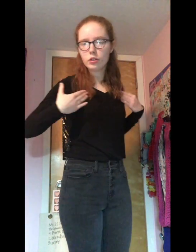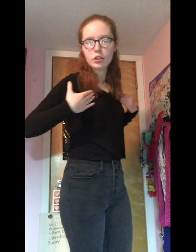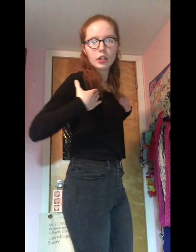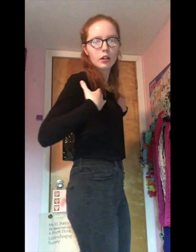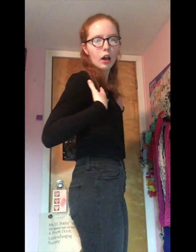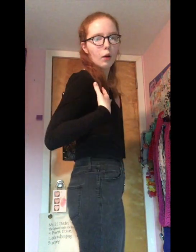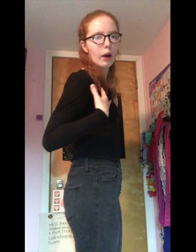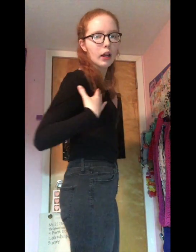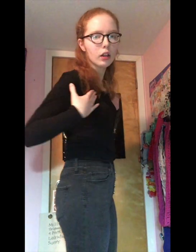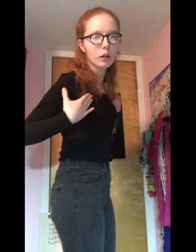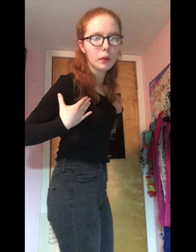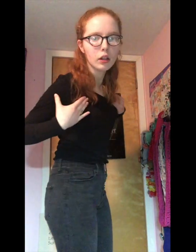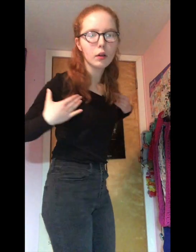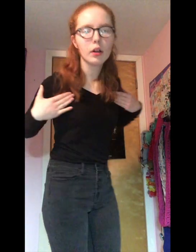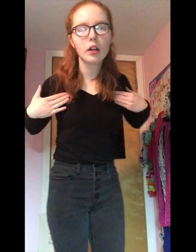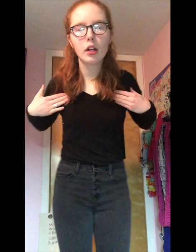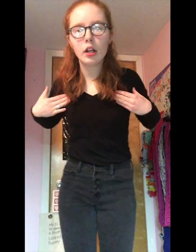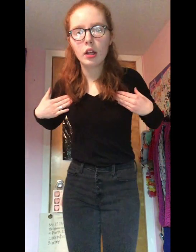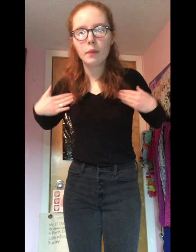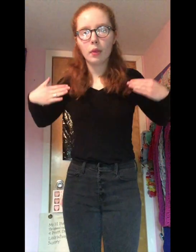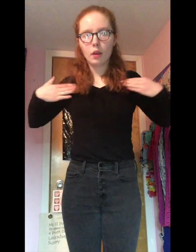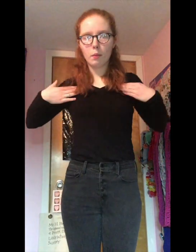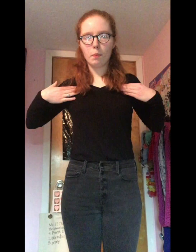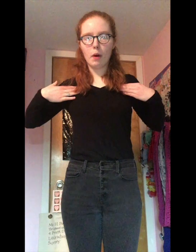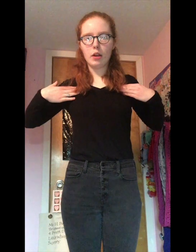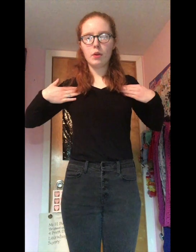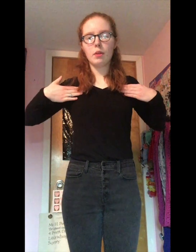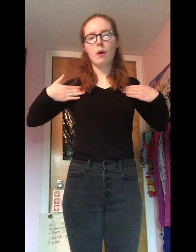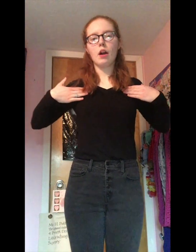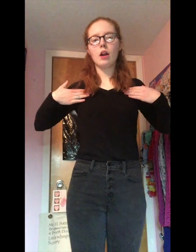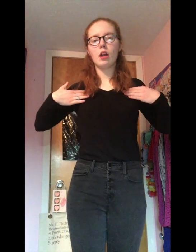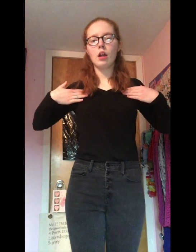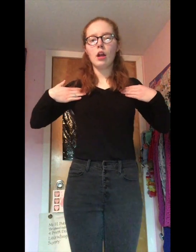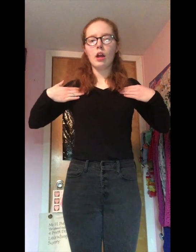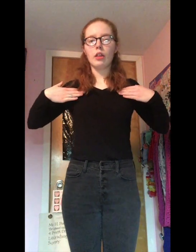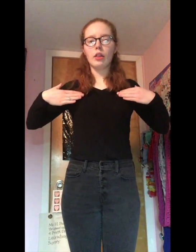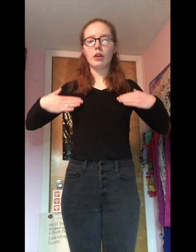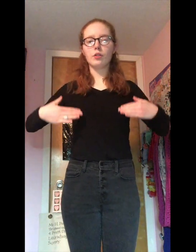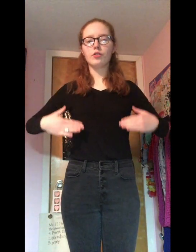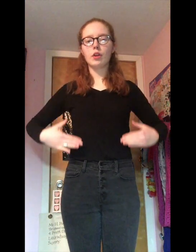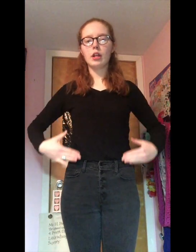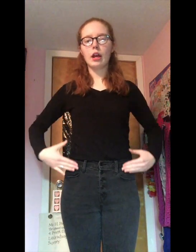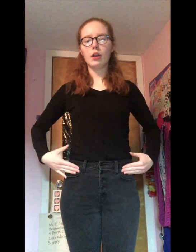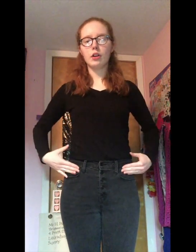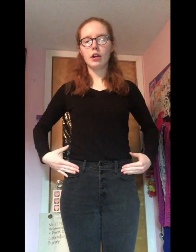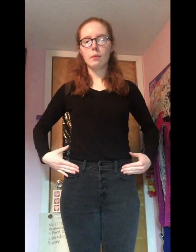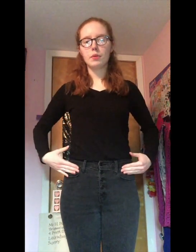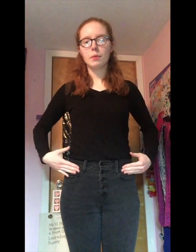shoulders here, not quite, a little bit lower, body width apart, and then they go straight down to your hips.